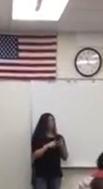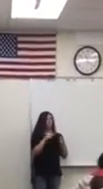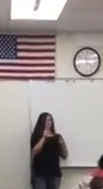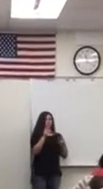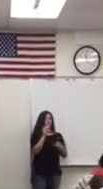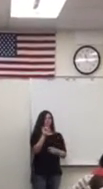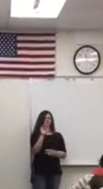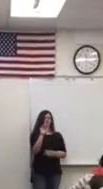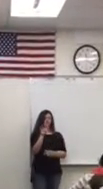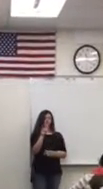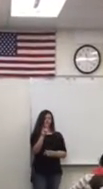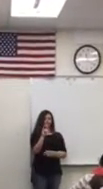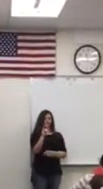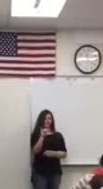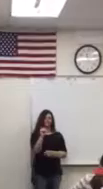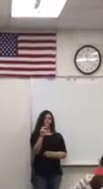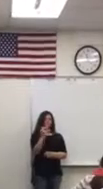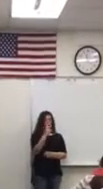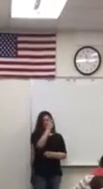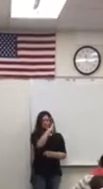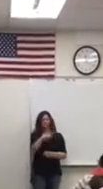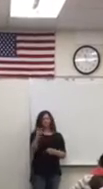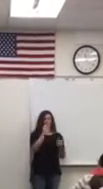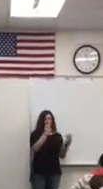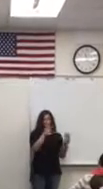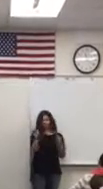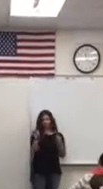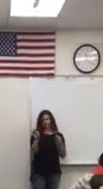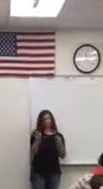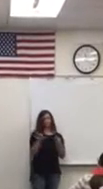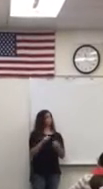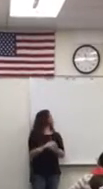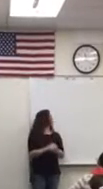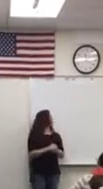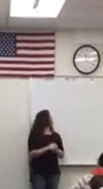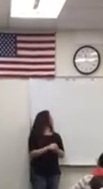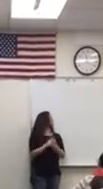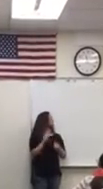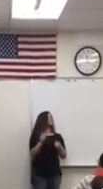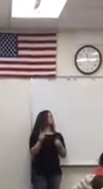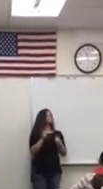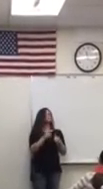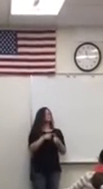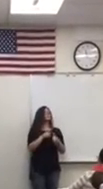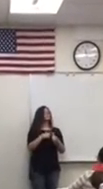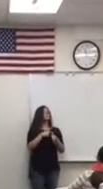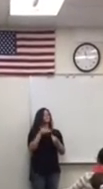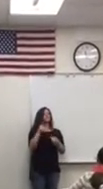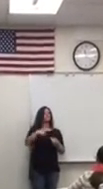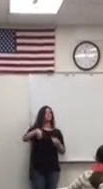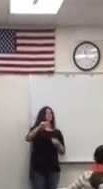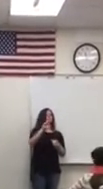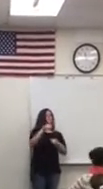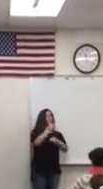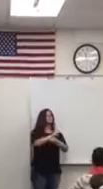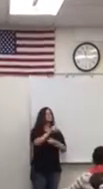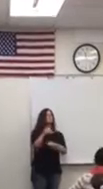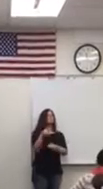right? Now, the default transition on PowerPoint, first of all, how many of you have built a PowerPoint presentation before? Okay, so some